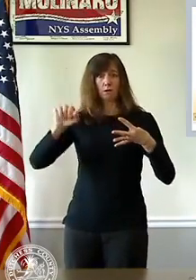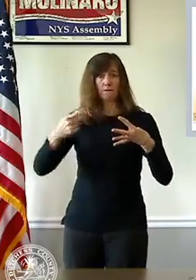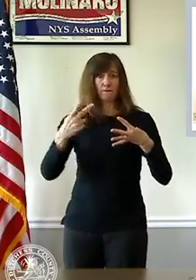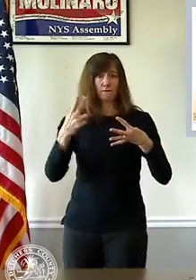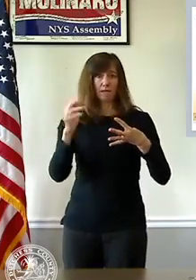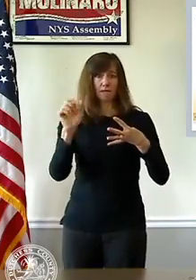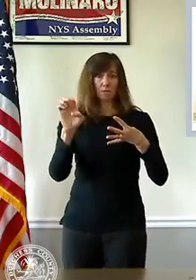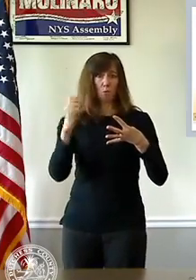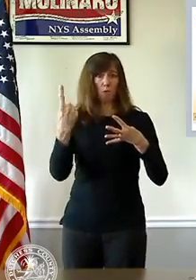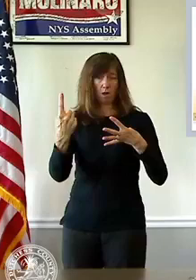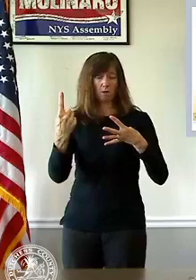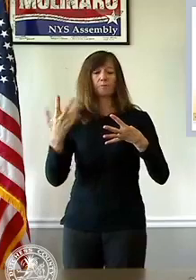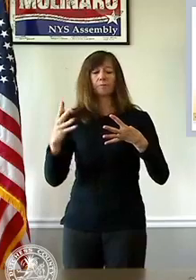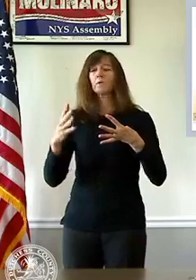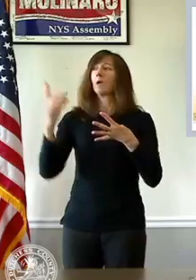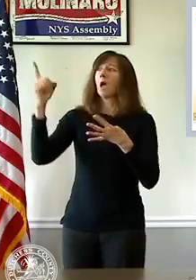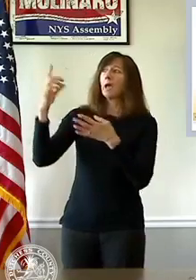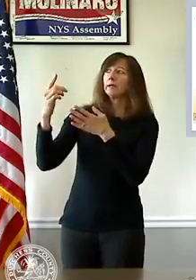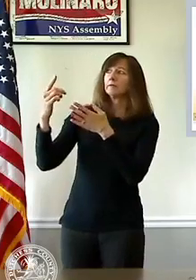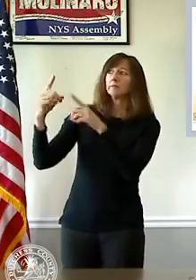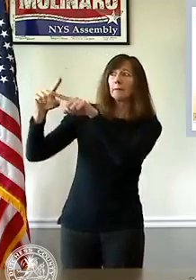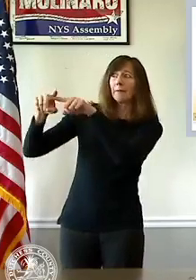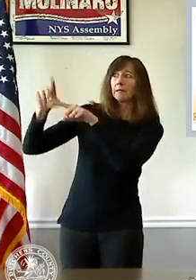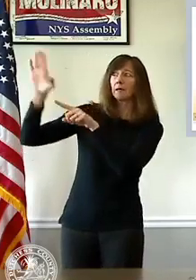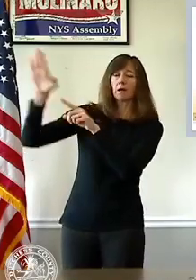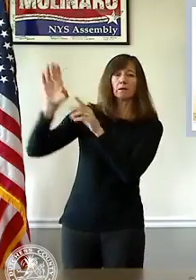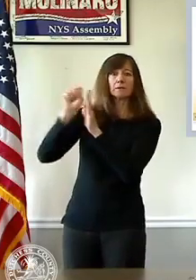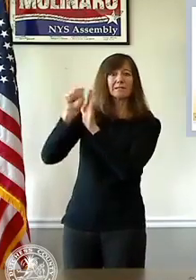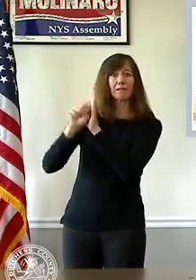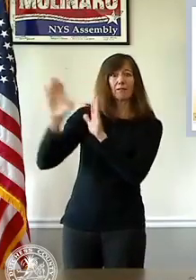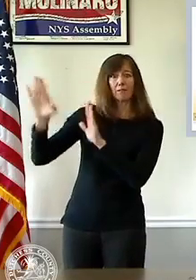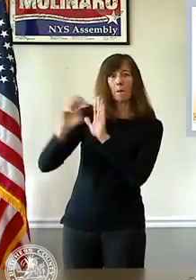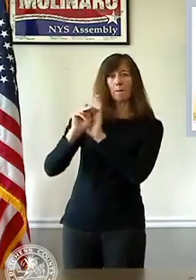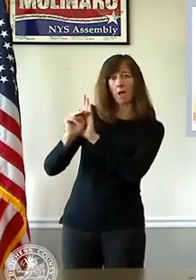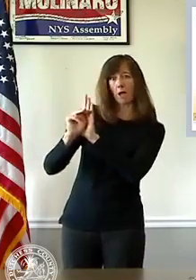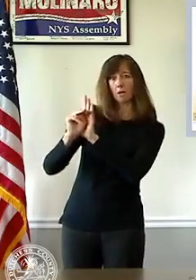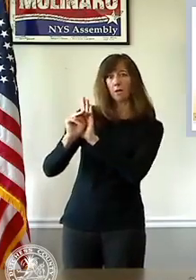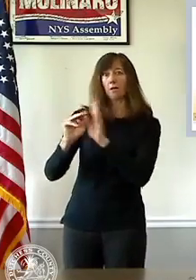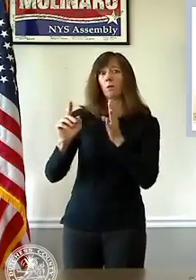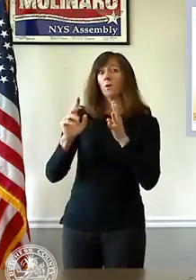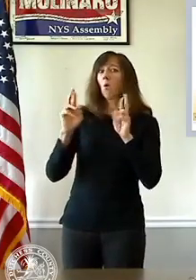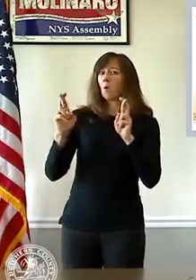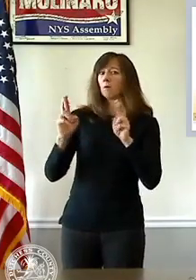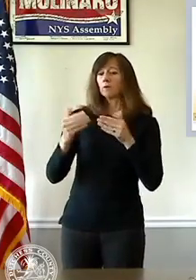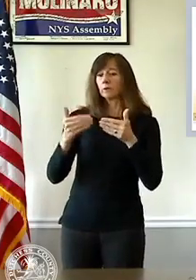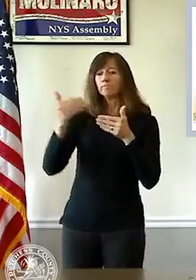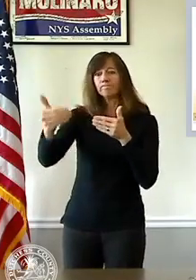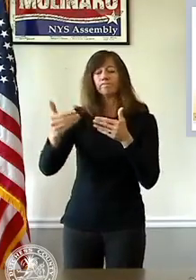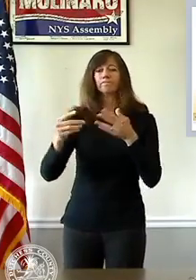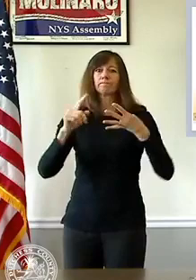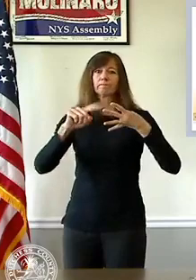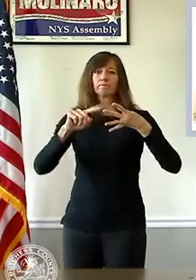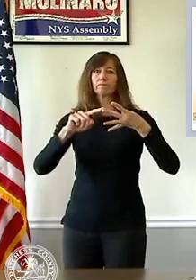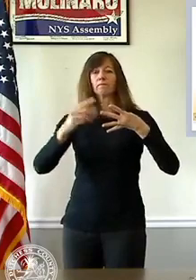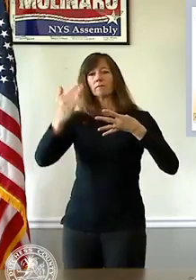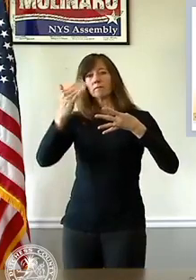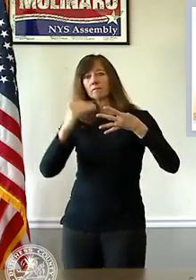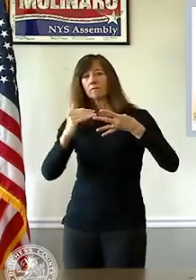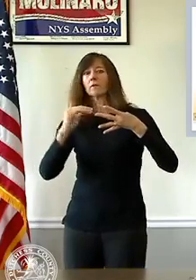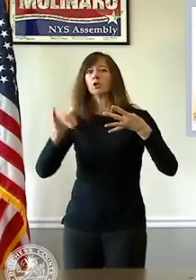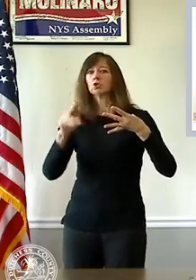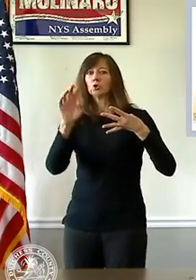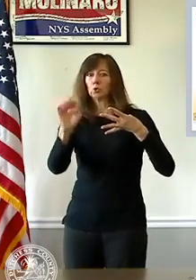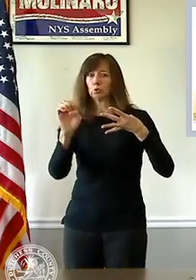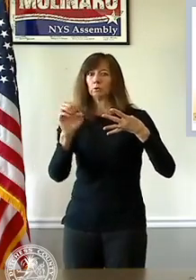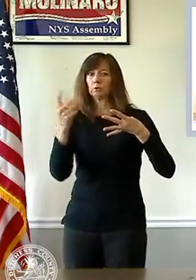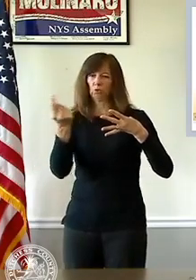model, we should approach and be approved to move to phase 2 on June 9th. So Tuesday, June 9th is the day that, if you use that